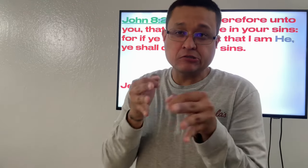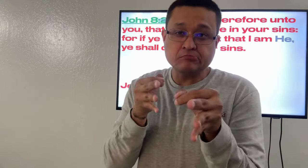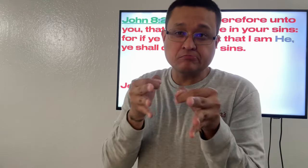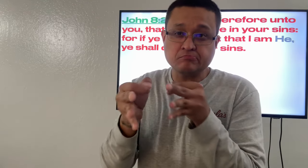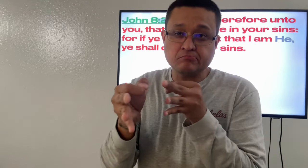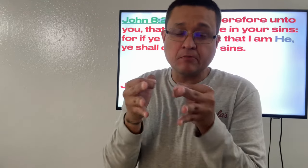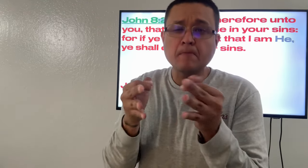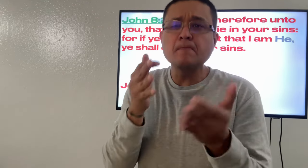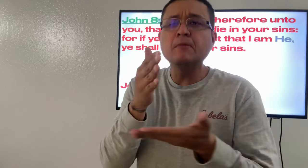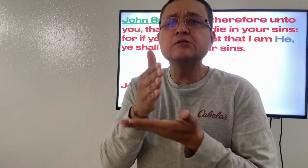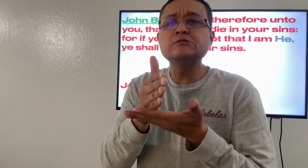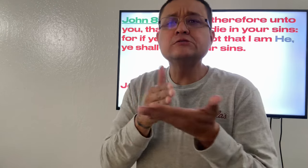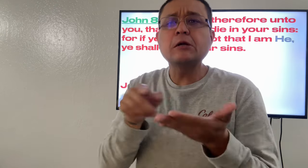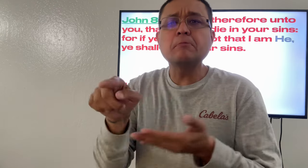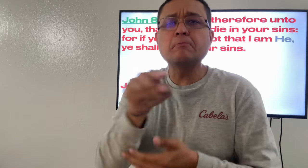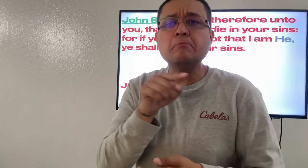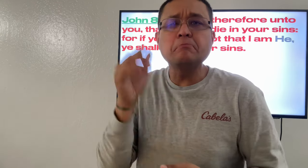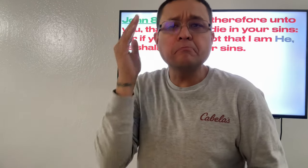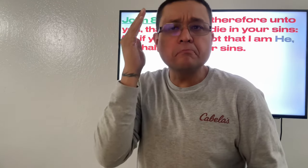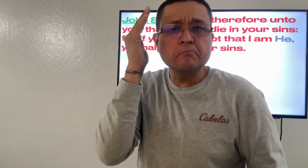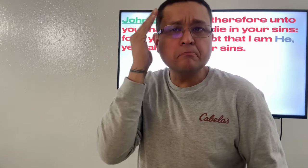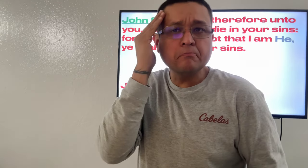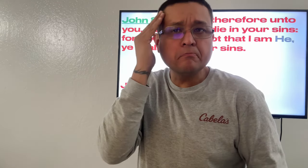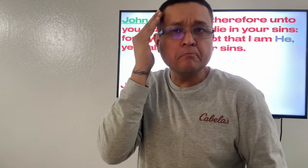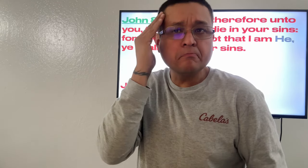There's not enough time to fully explain today, but some of you know.